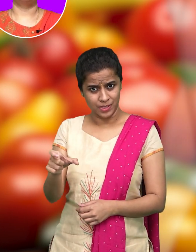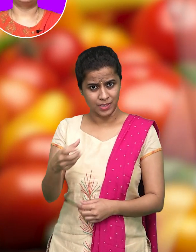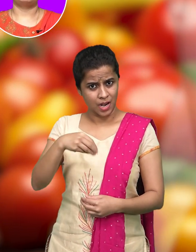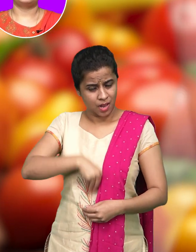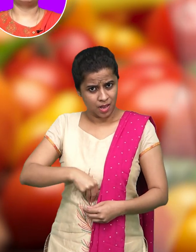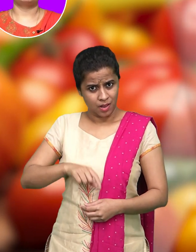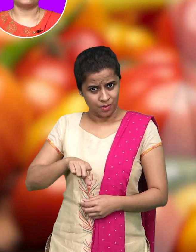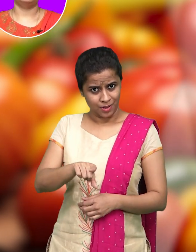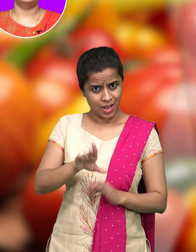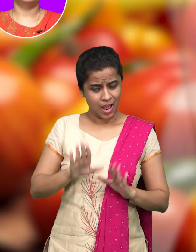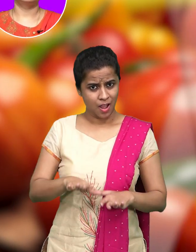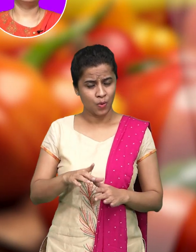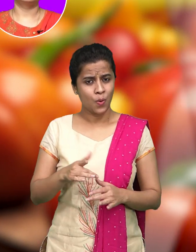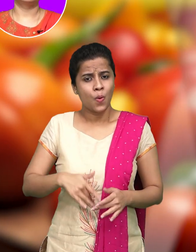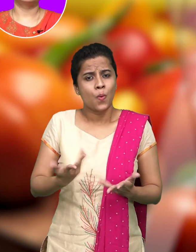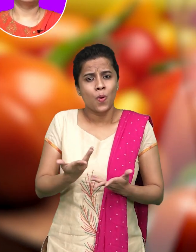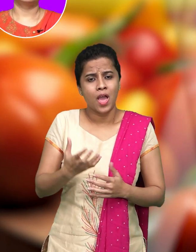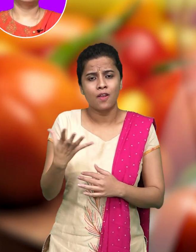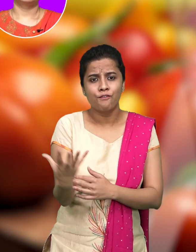whom they were found?